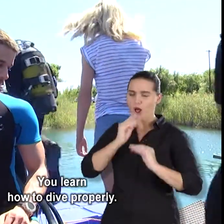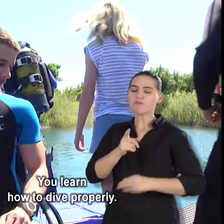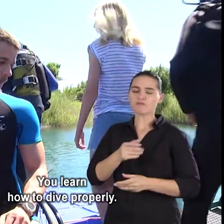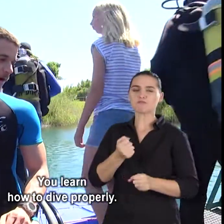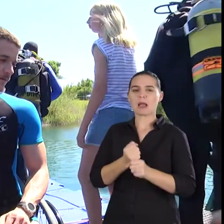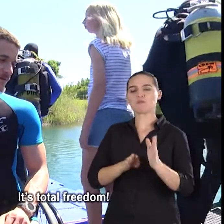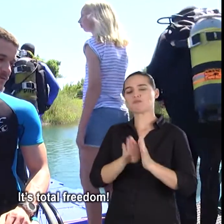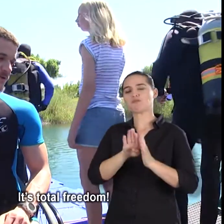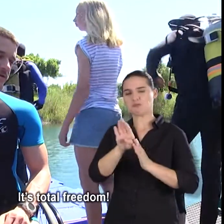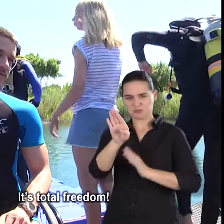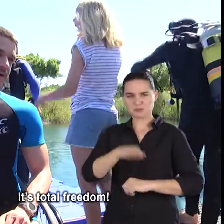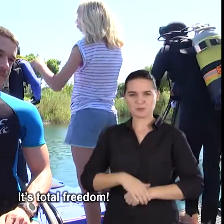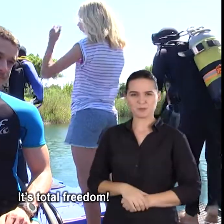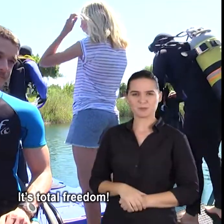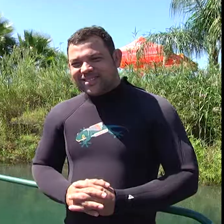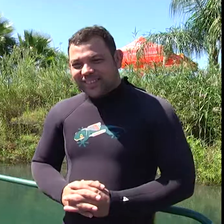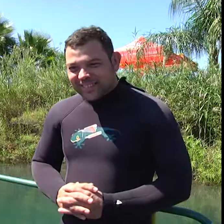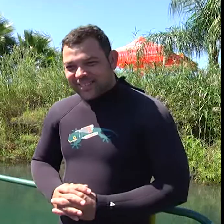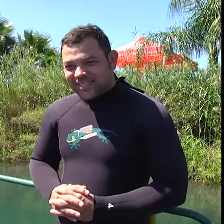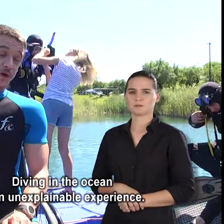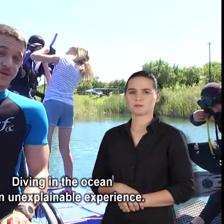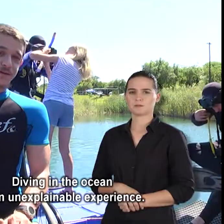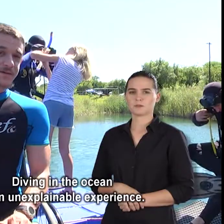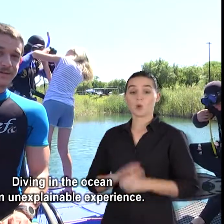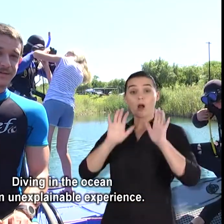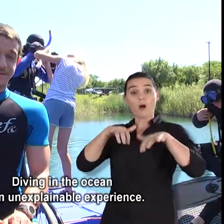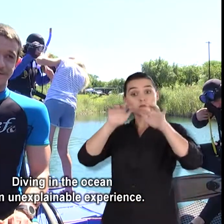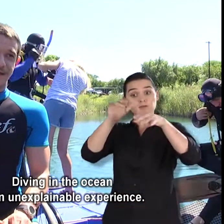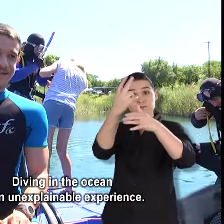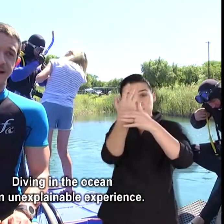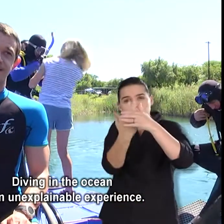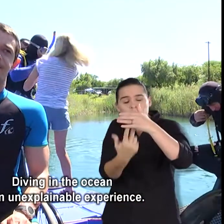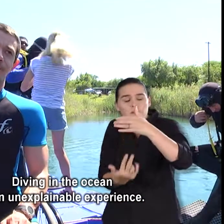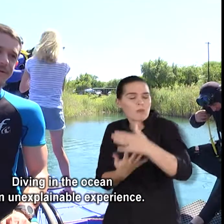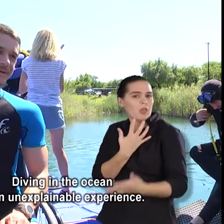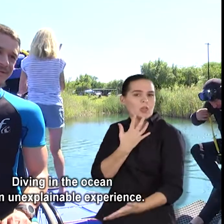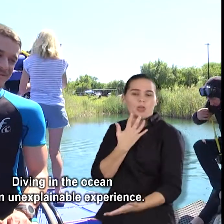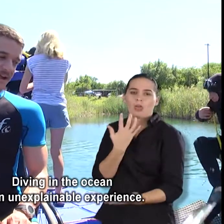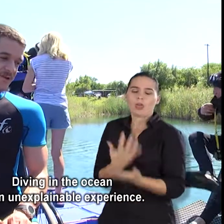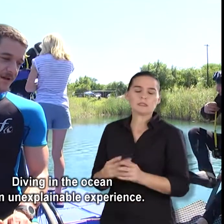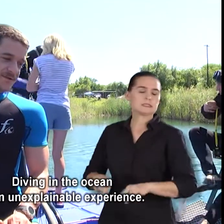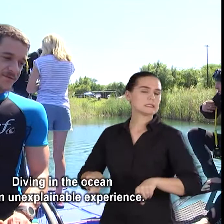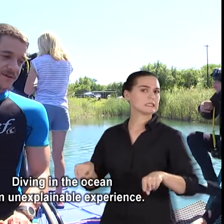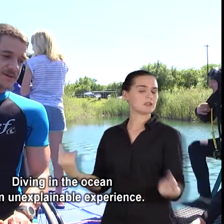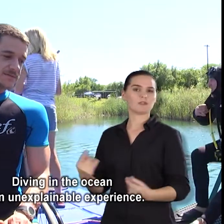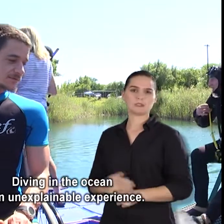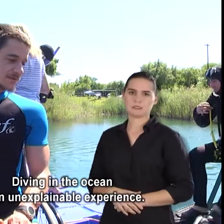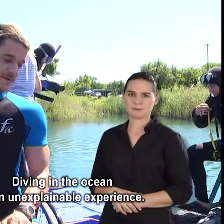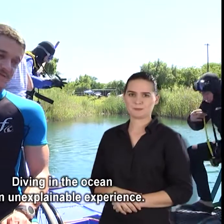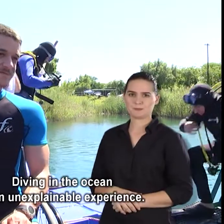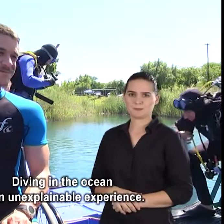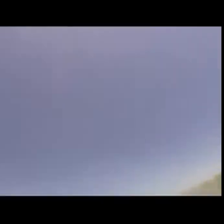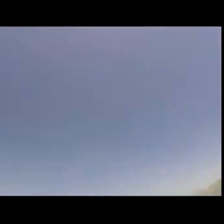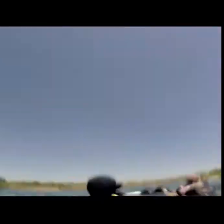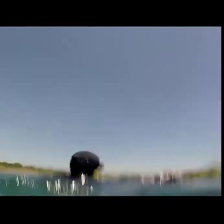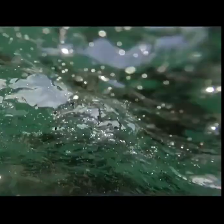but yeah, it's total freedom. If you dive in the ocean, that's unexplainable. Because every time is different.